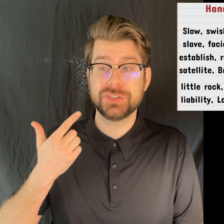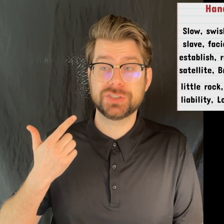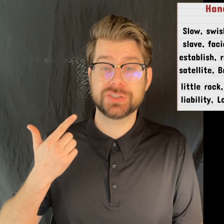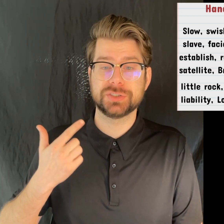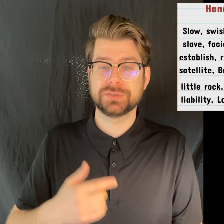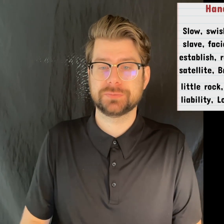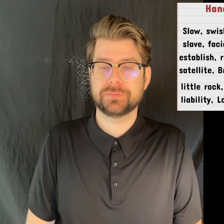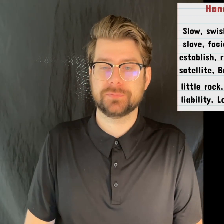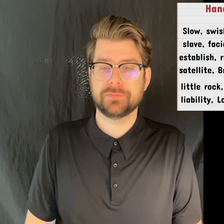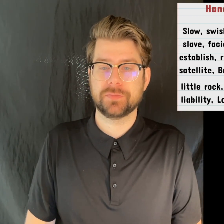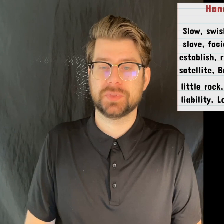unleash,